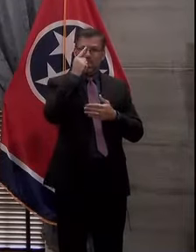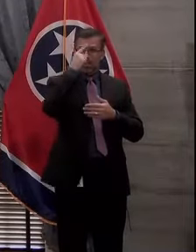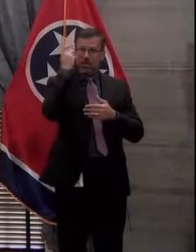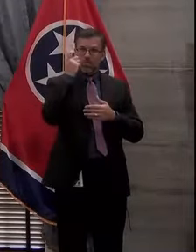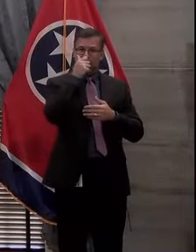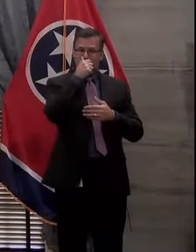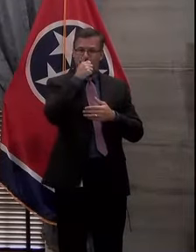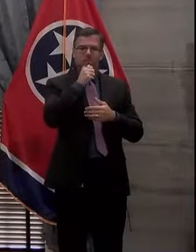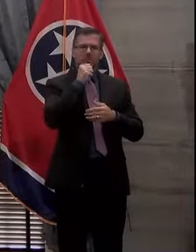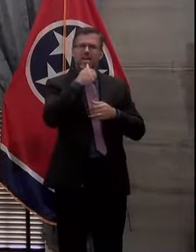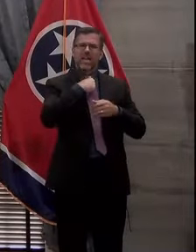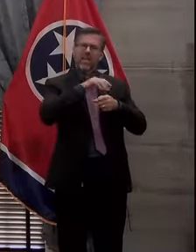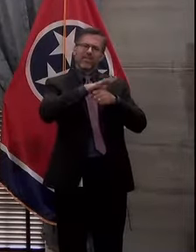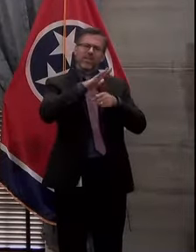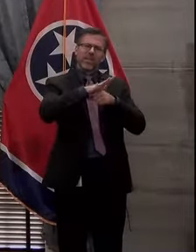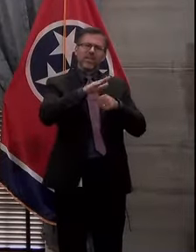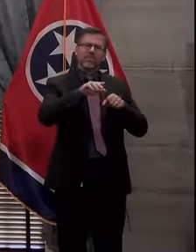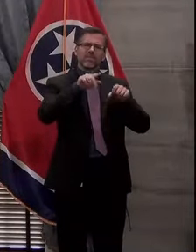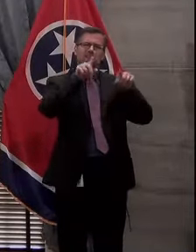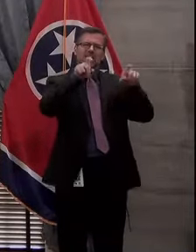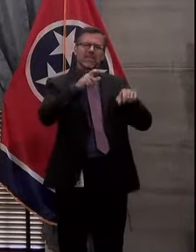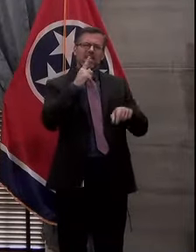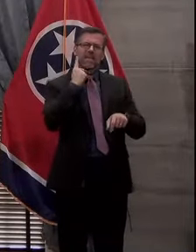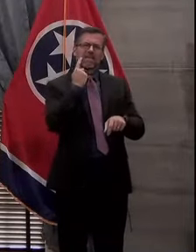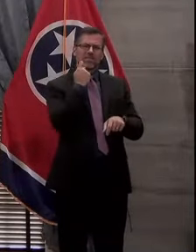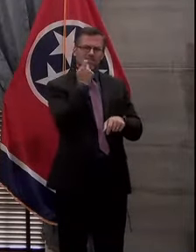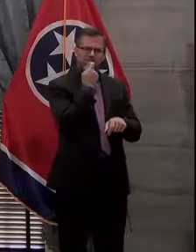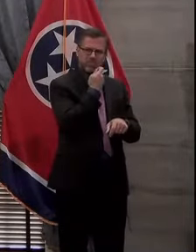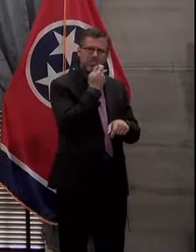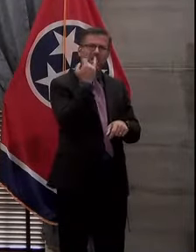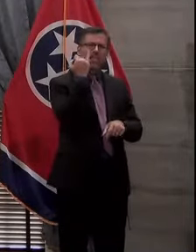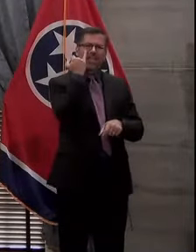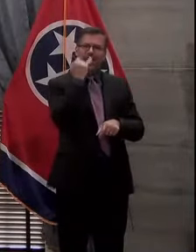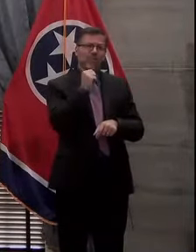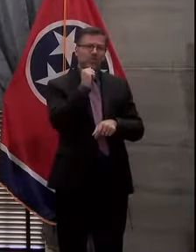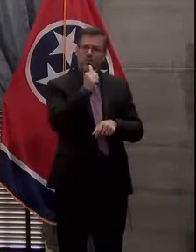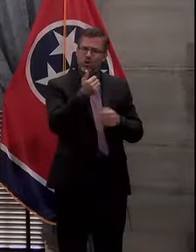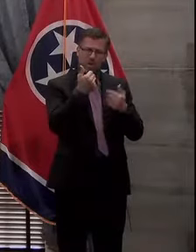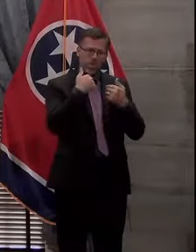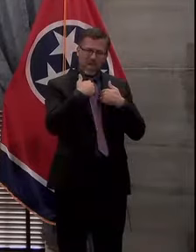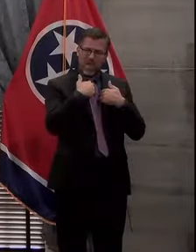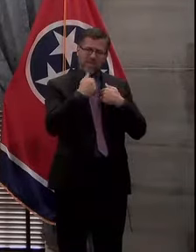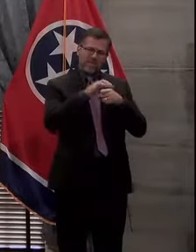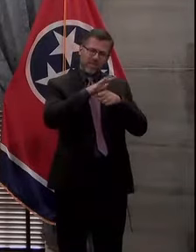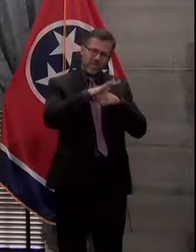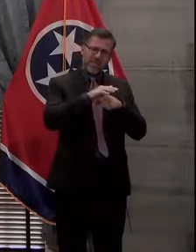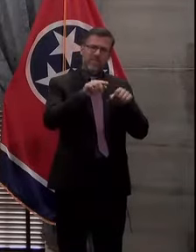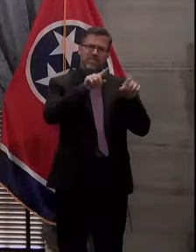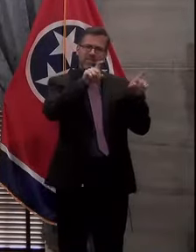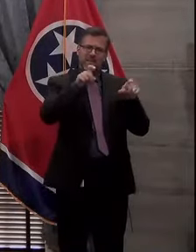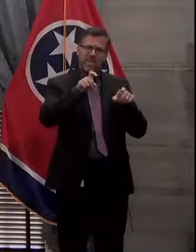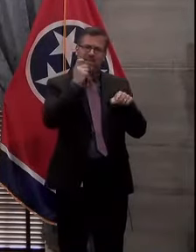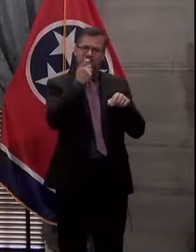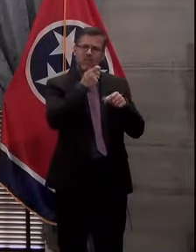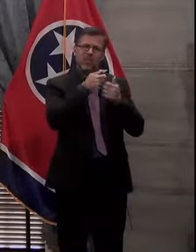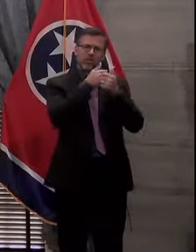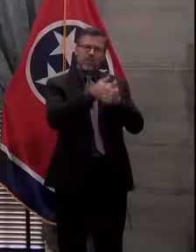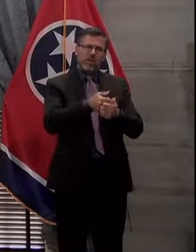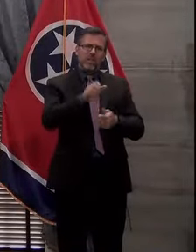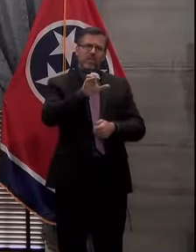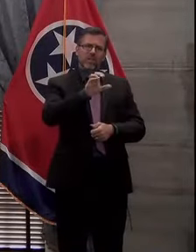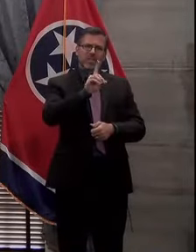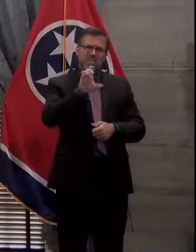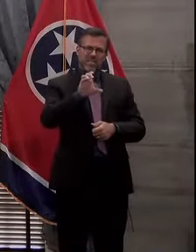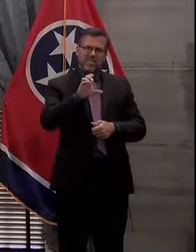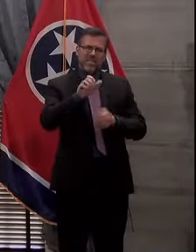testing capacity. If we do not have the capacity to follow CDC guidelines, how can we safely